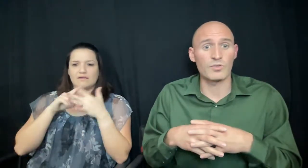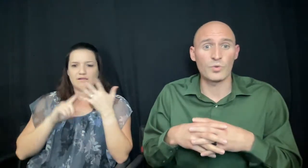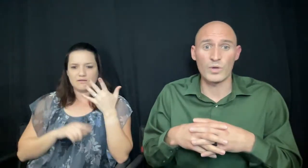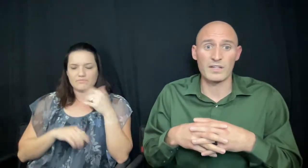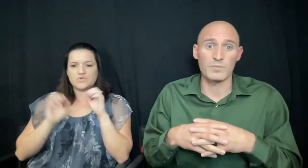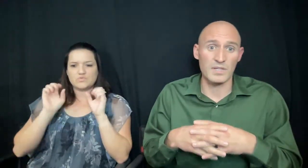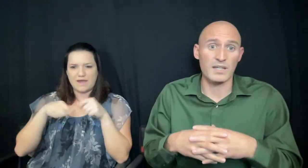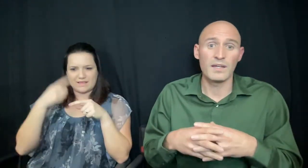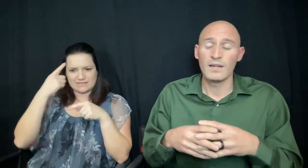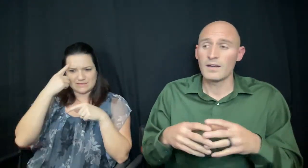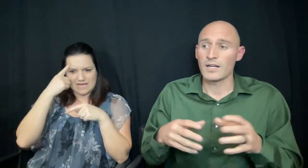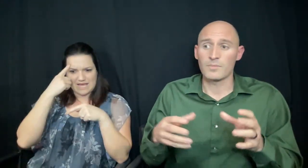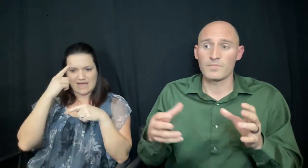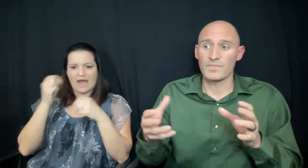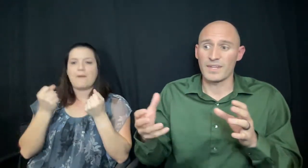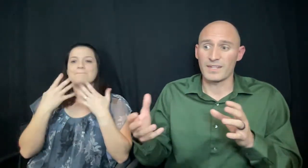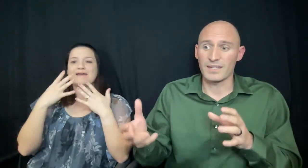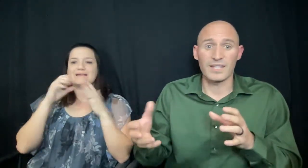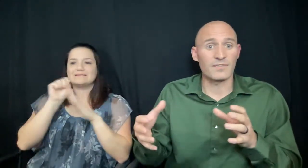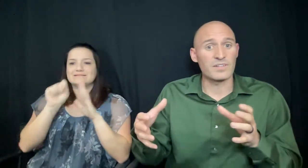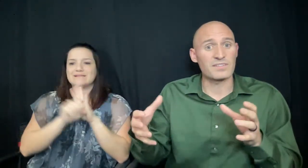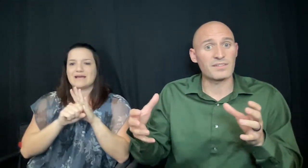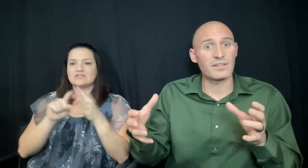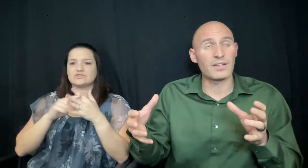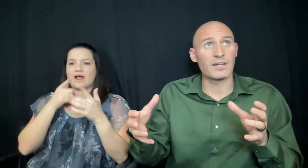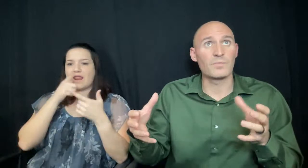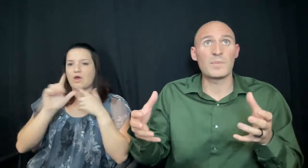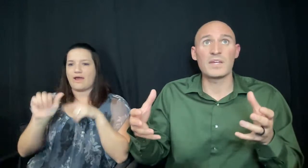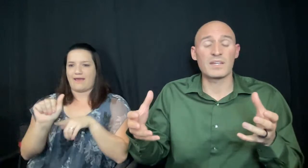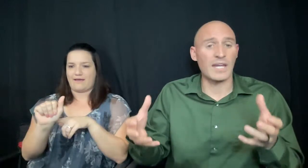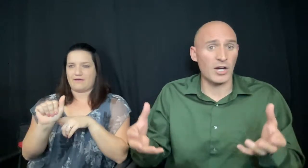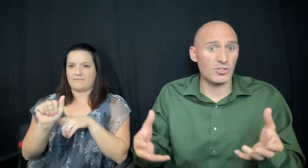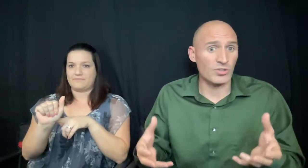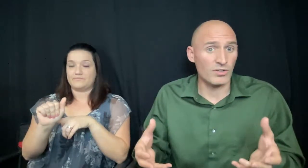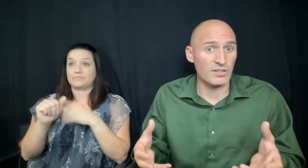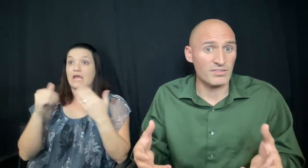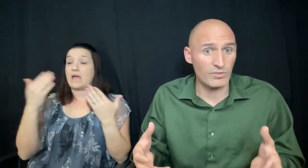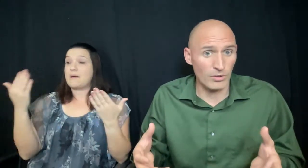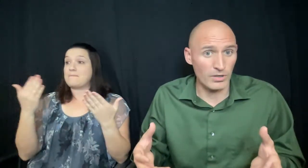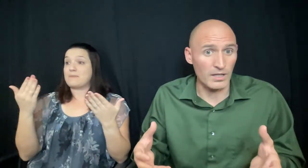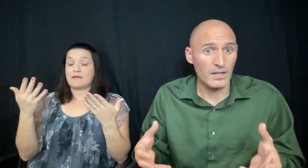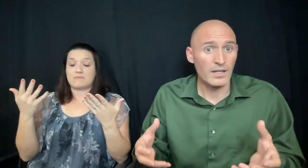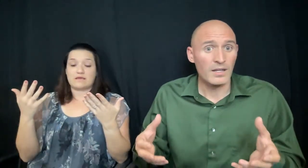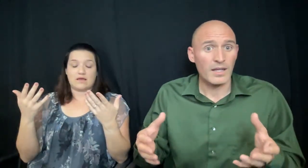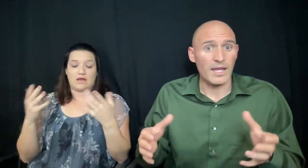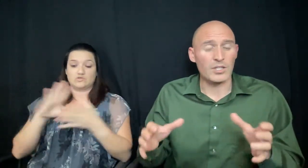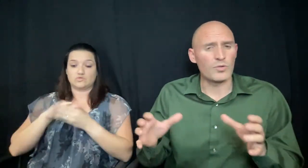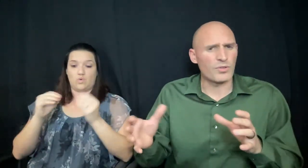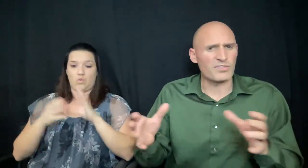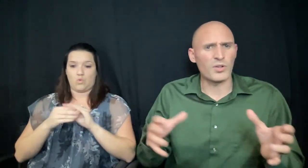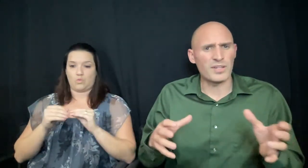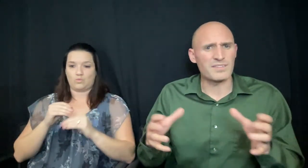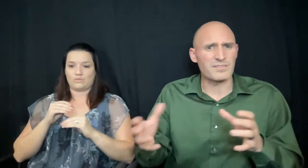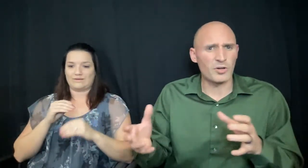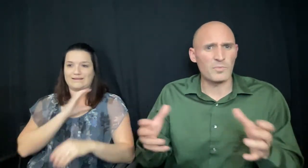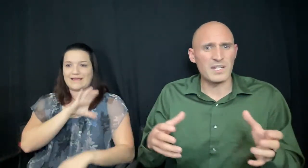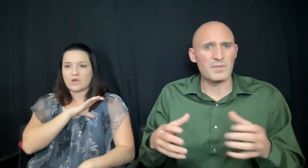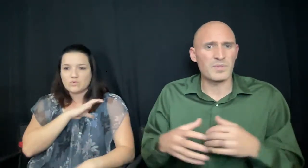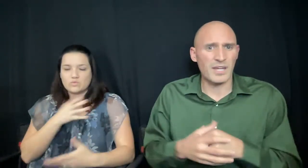to what it could be. And again, if it's maybe a character in a story, and there's only so many